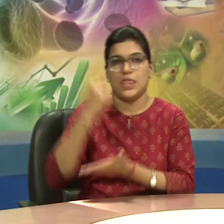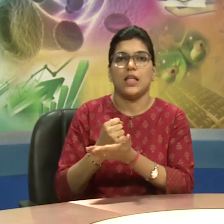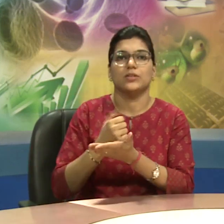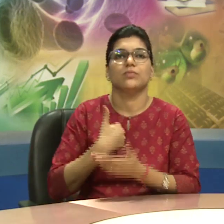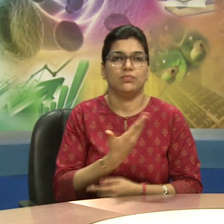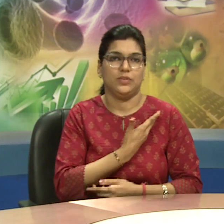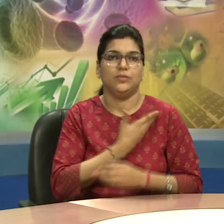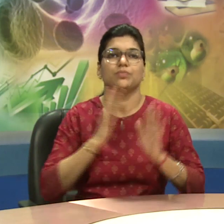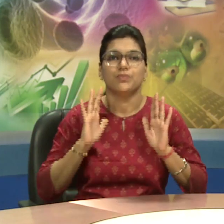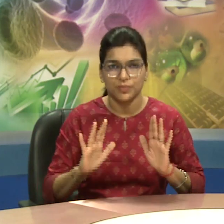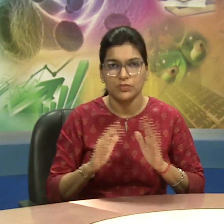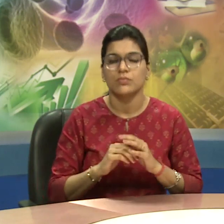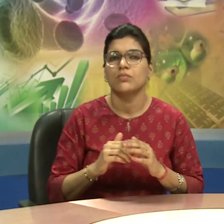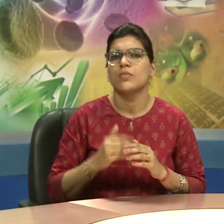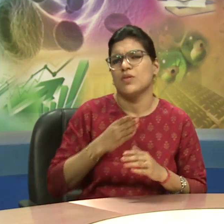Right to choose.